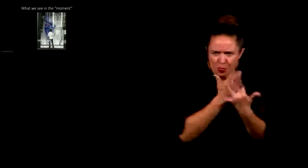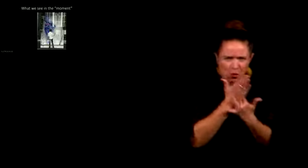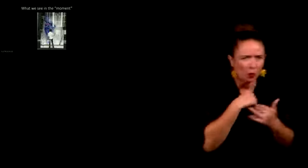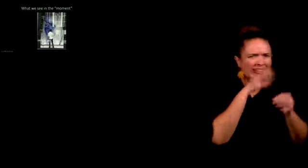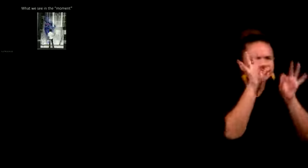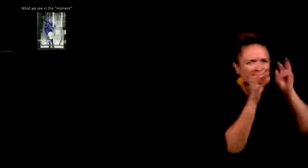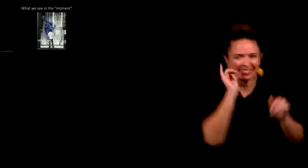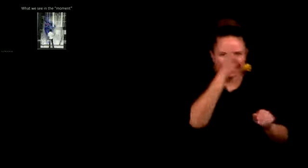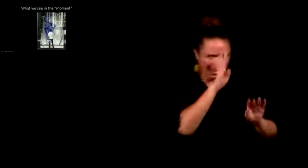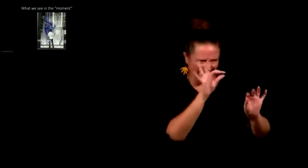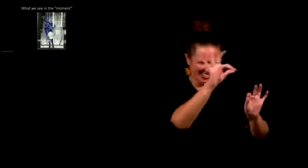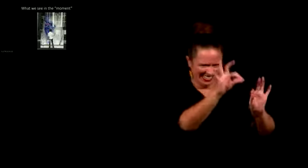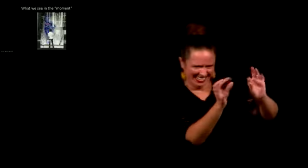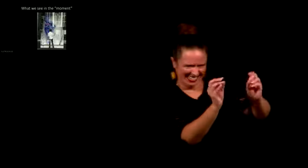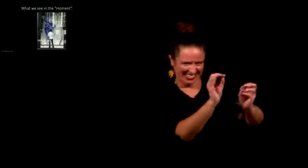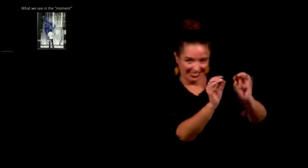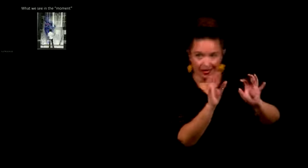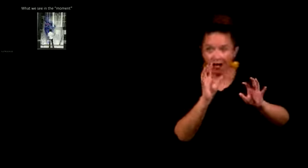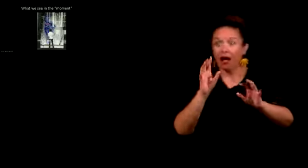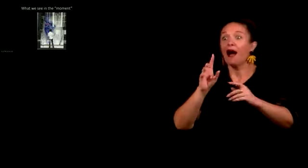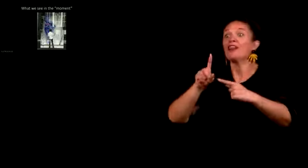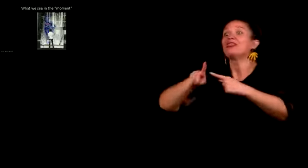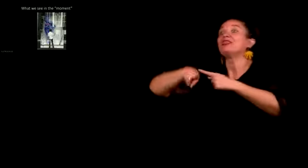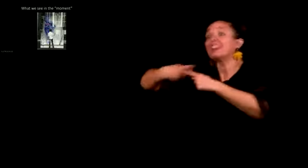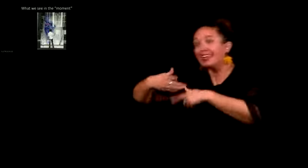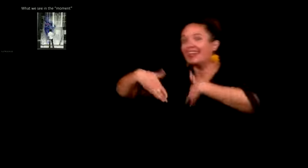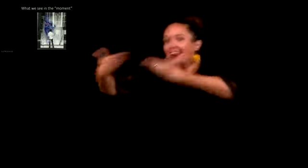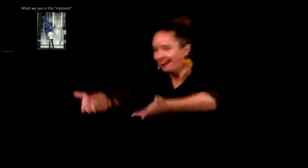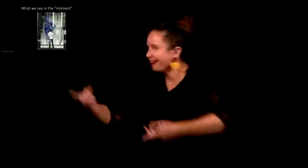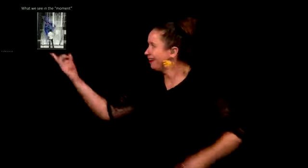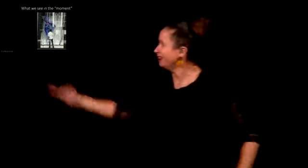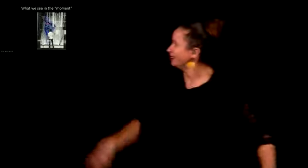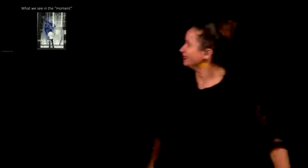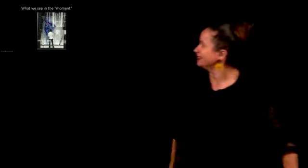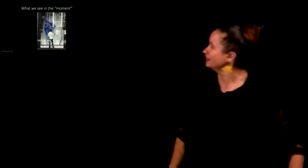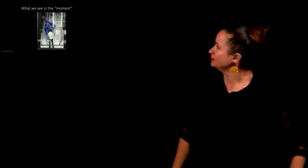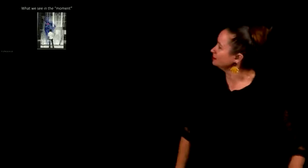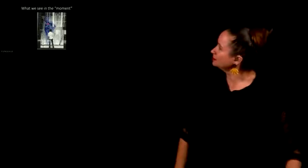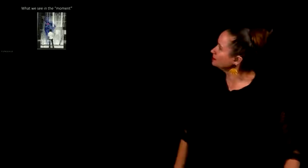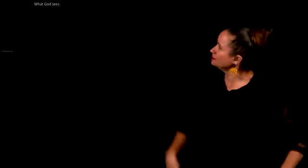big picture of your life. You just get to see the pieces that you're currently going through.